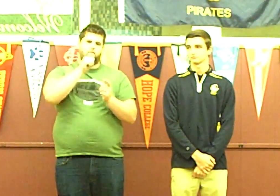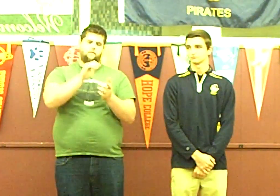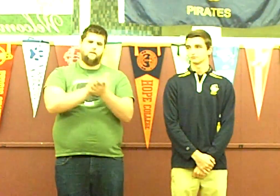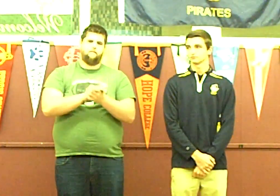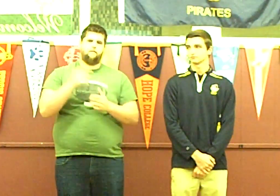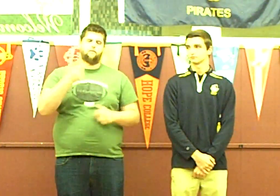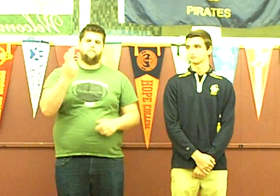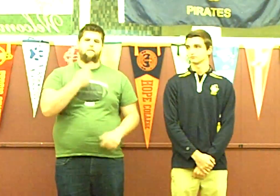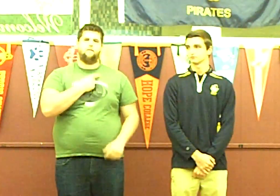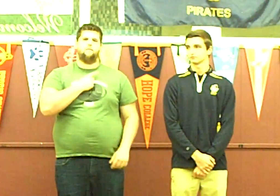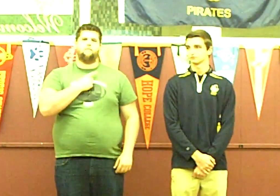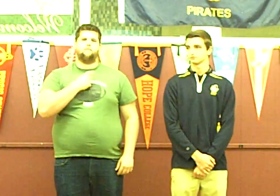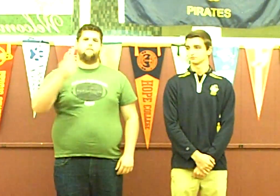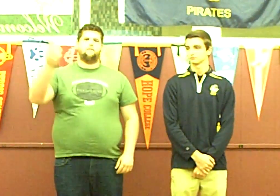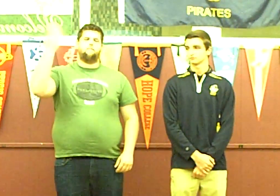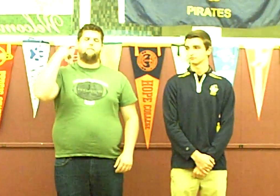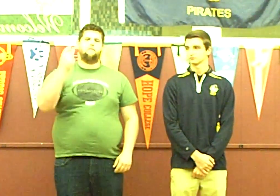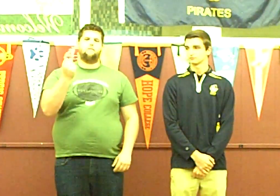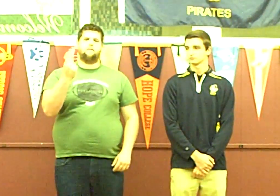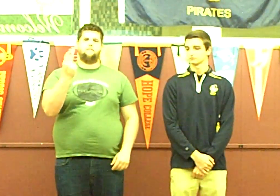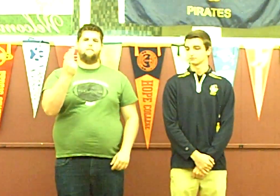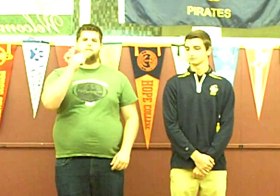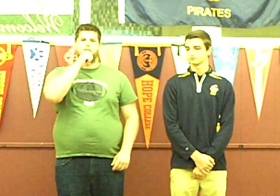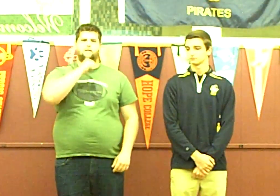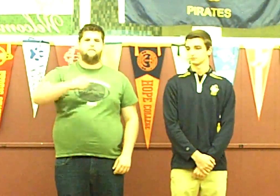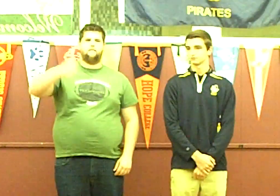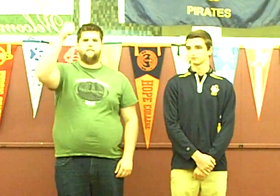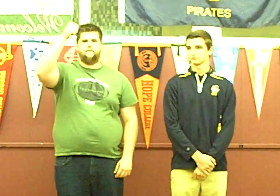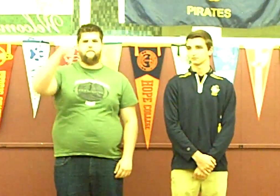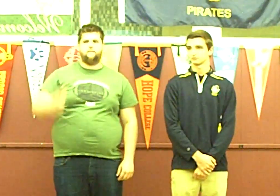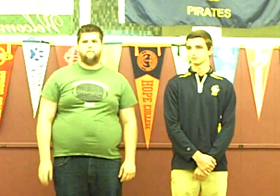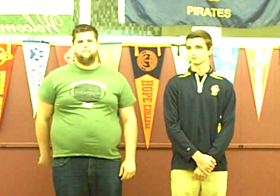a wife or you'll be lonely. Once I was eleven years old.